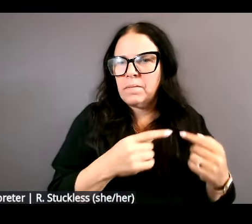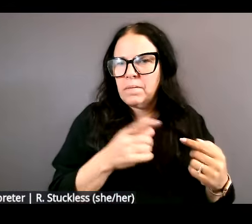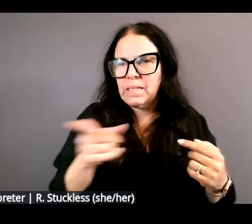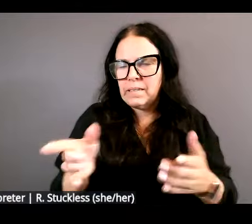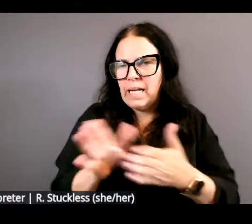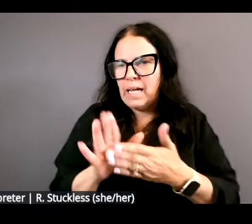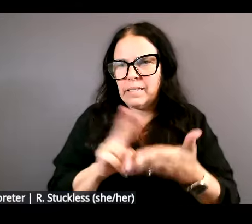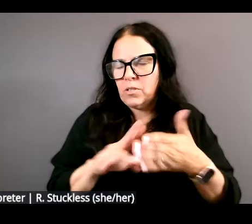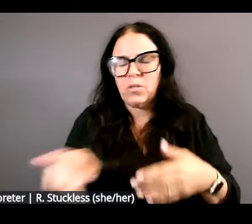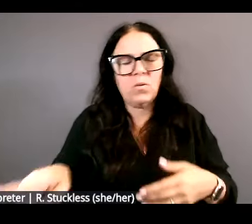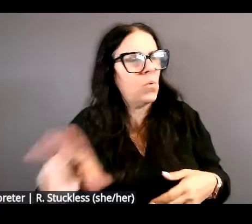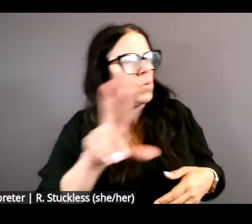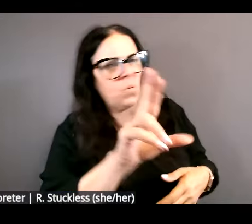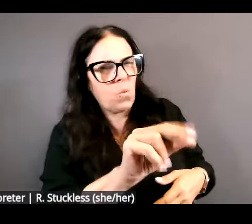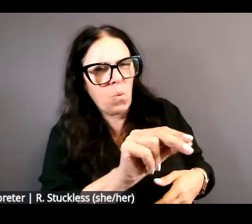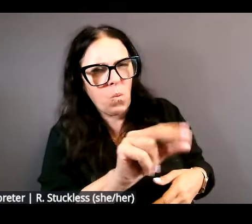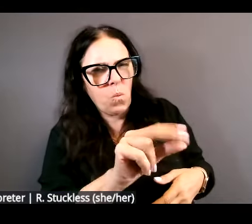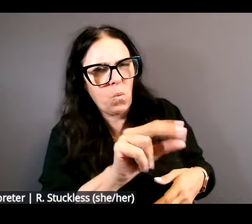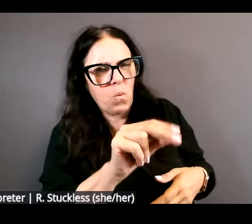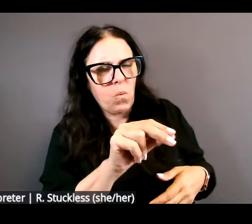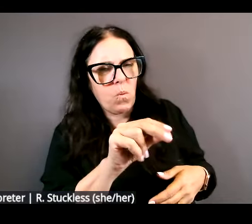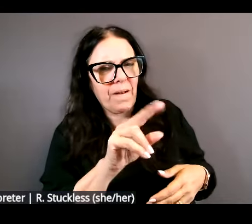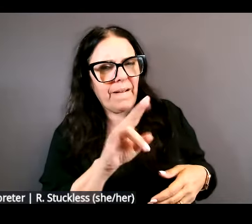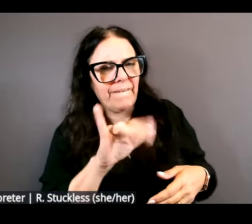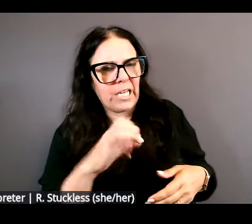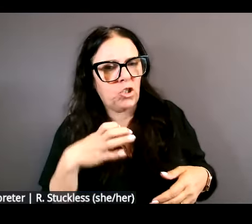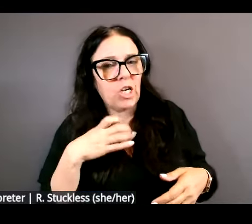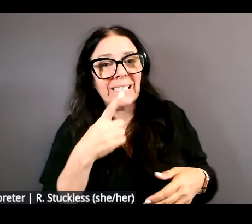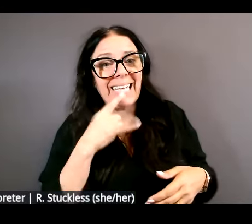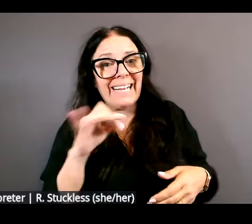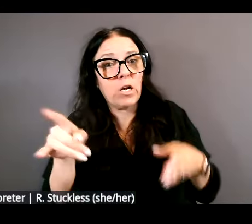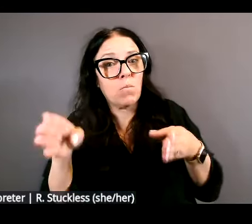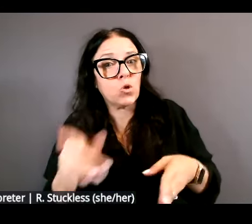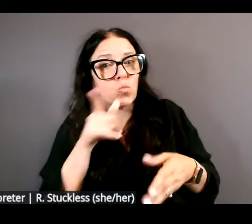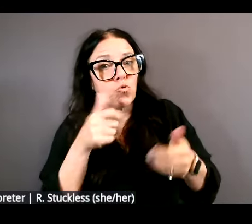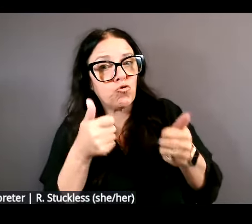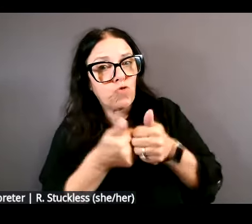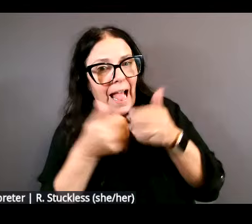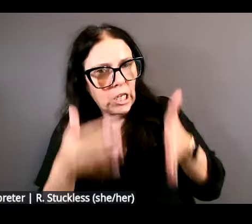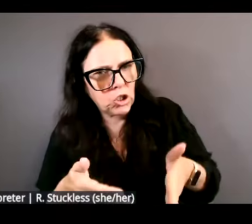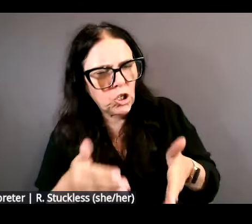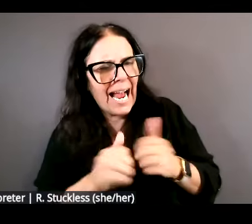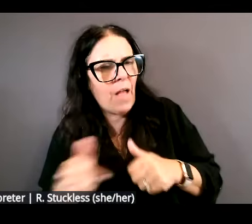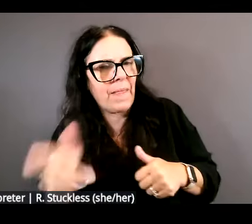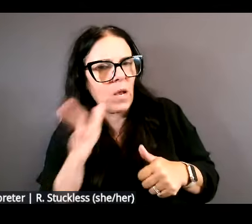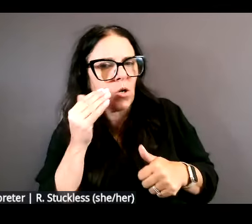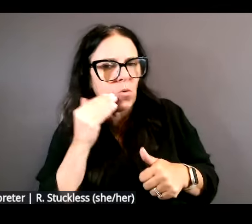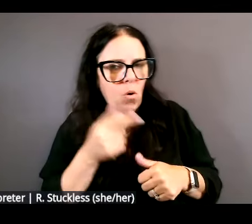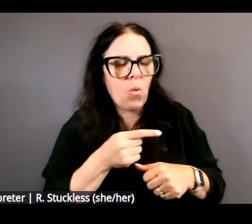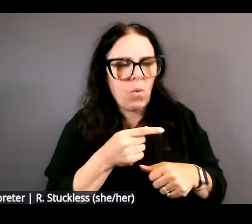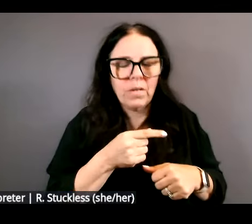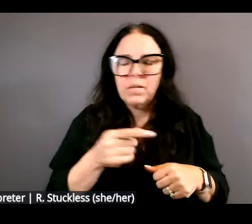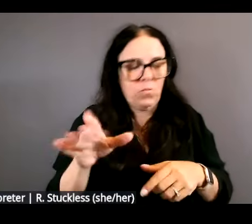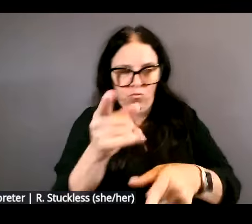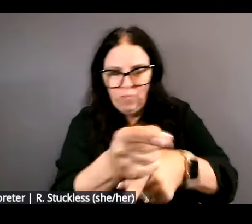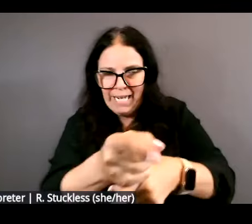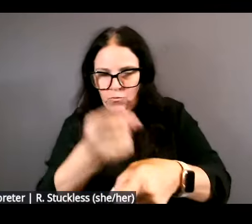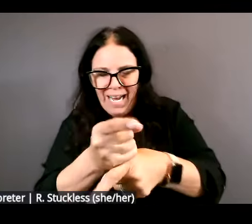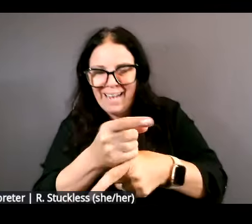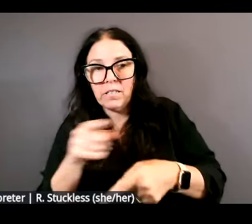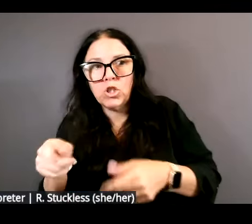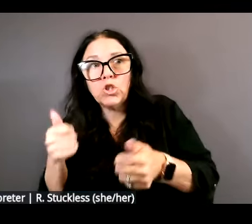if a challenger, how is a challenger gonna know? most likely a challenger would be somebody the has- interested Oh, I'm person. sorry. Absolutely right. But how do they